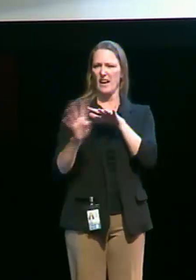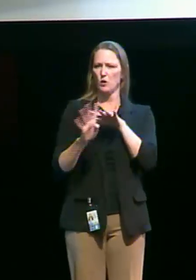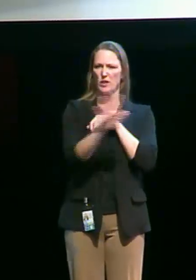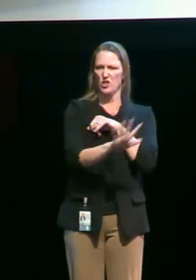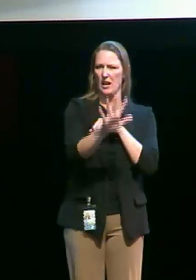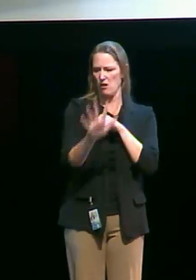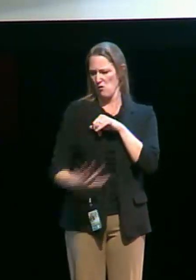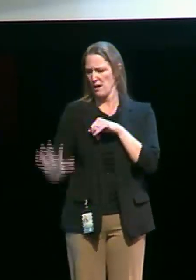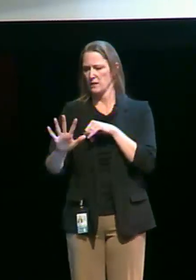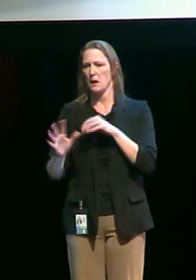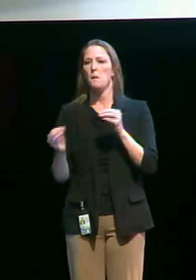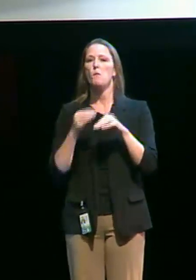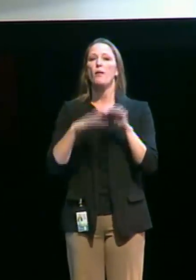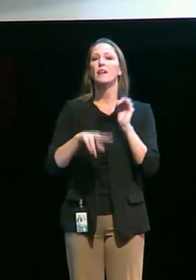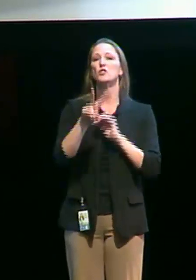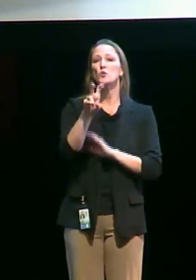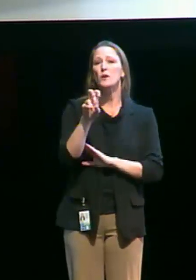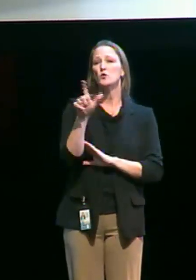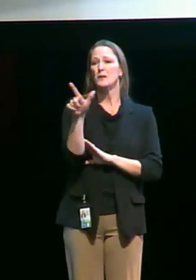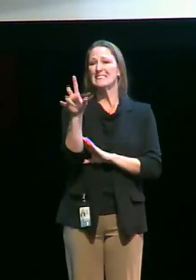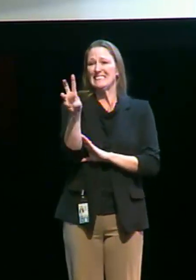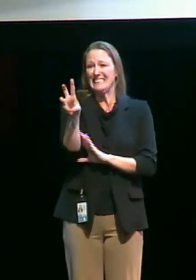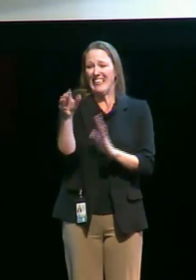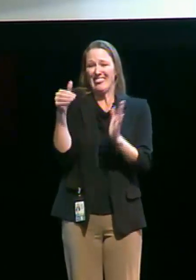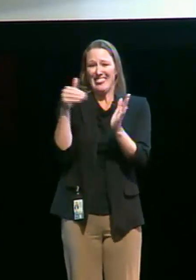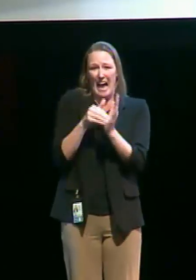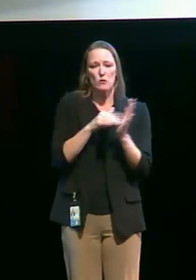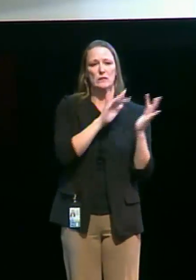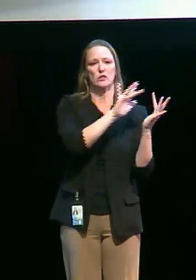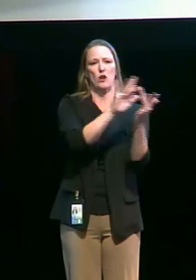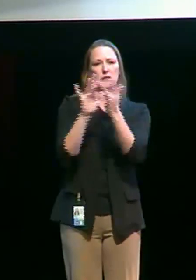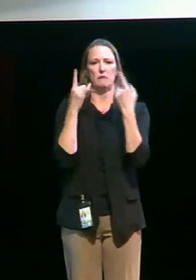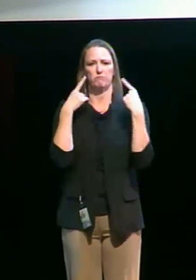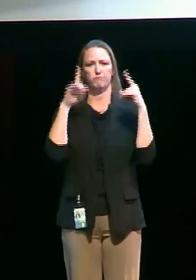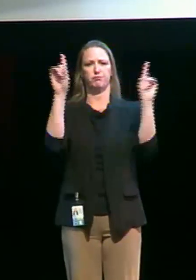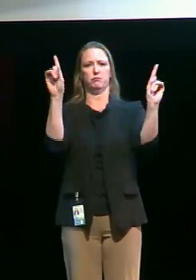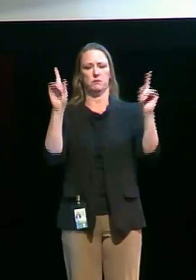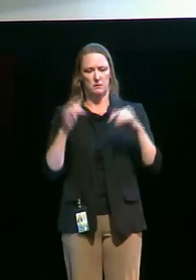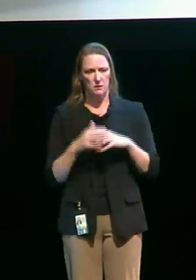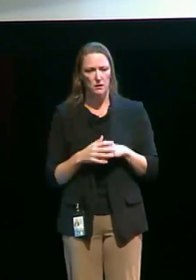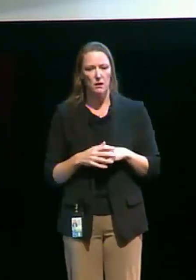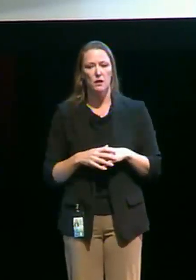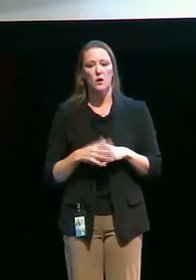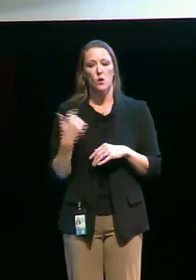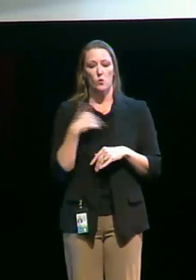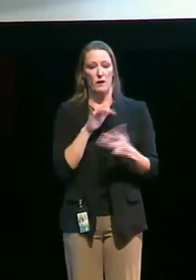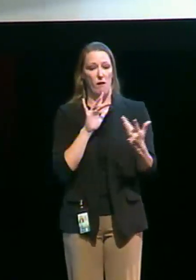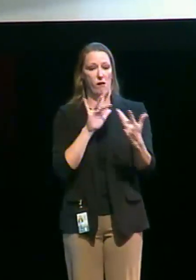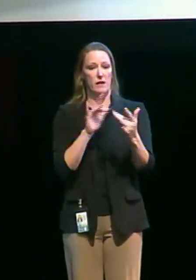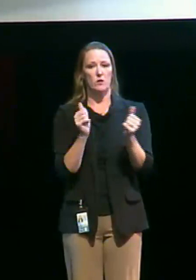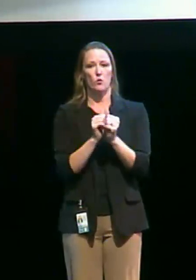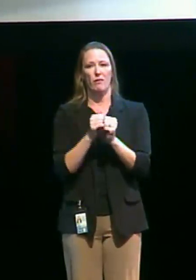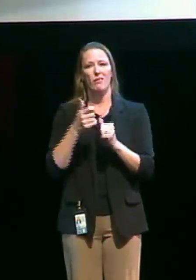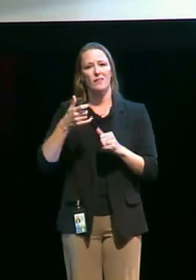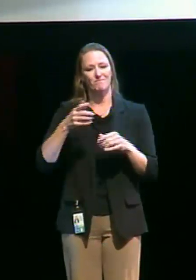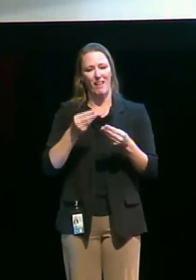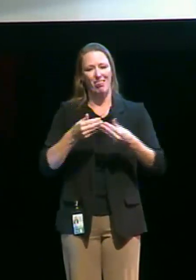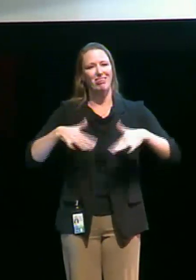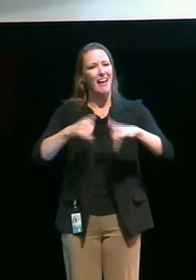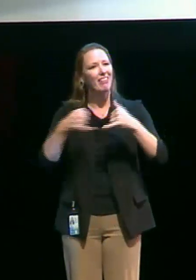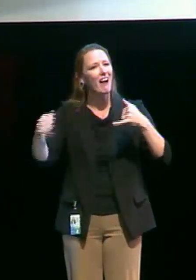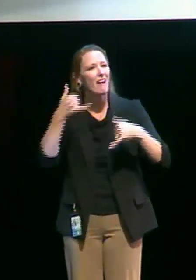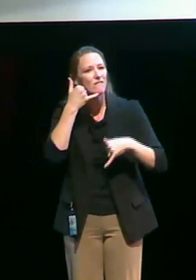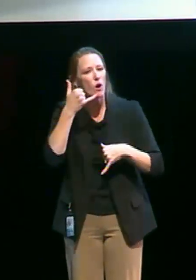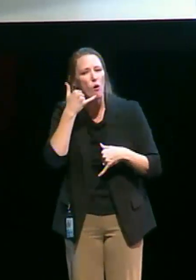Over 226,000 contacts were made. Those contacts were made using landlines with voice